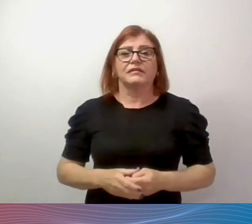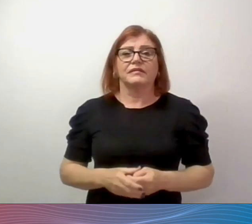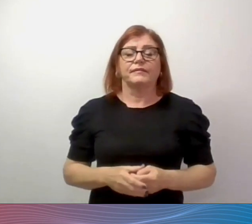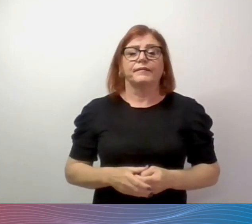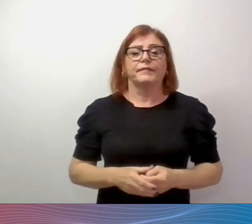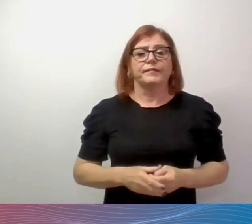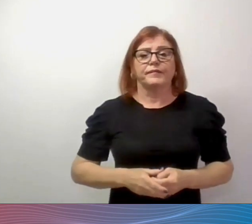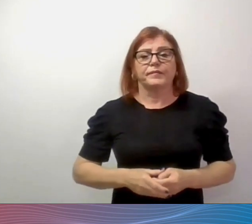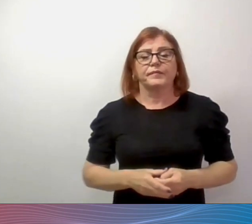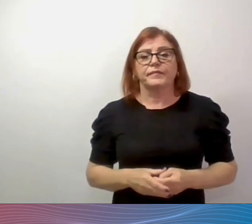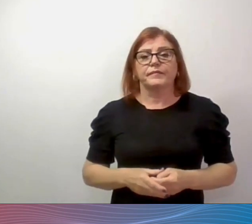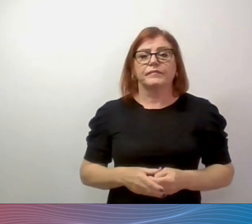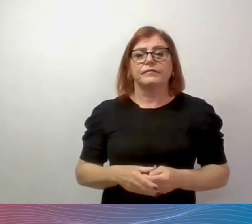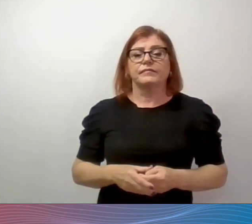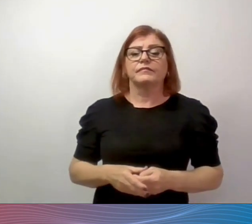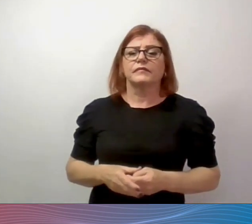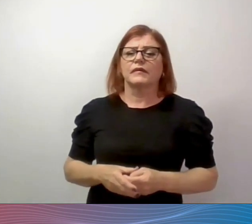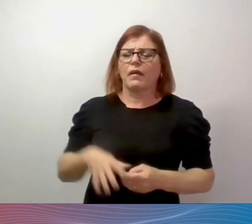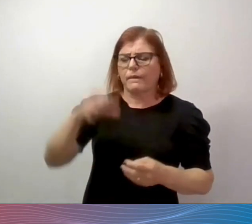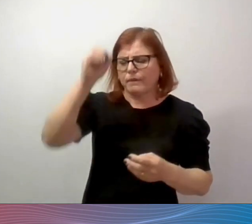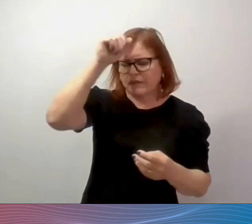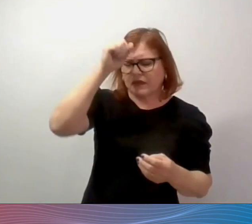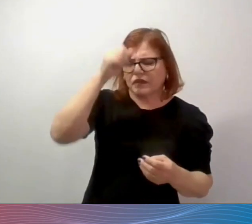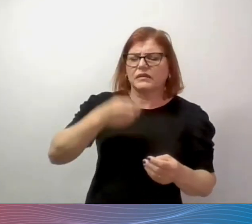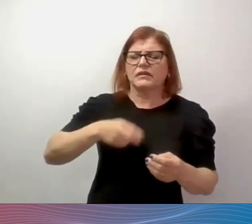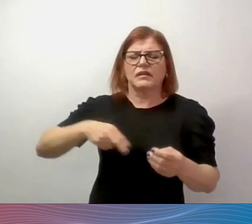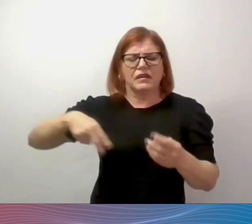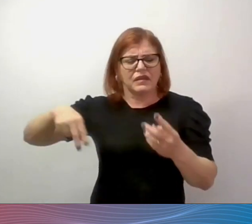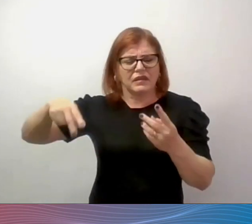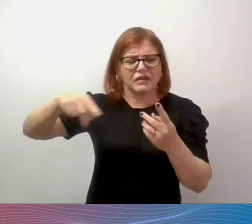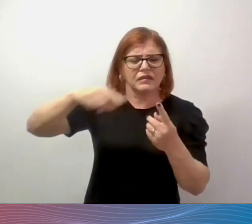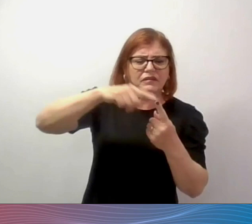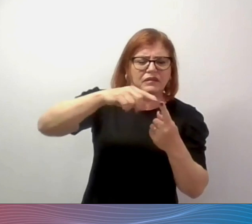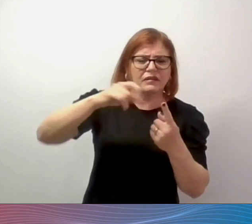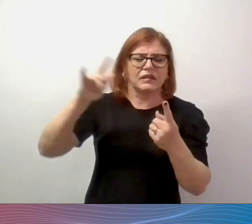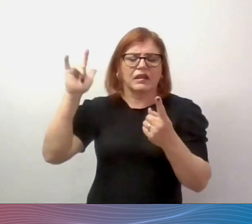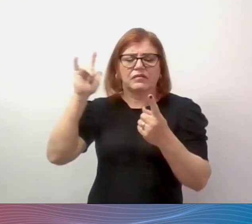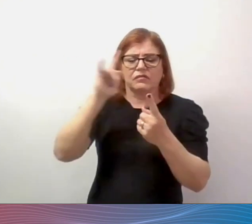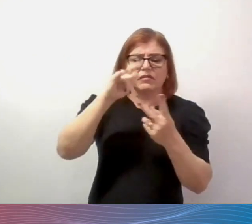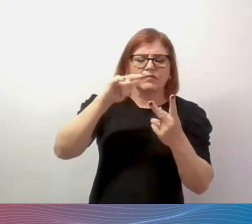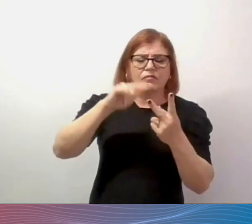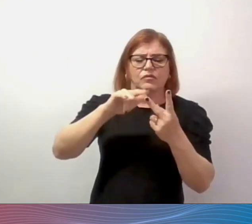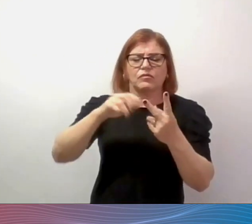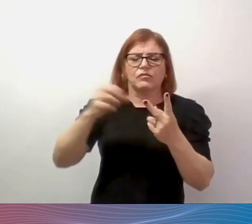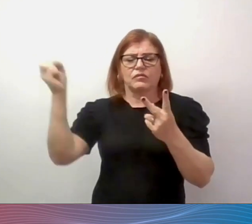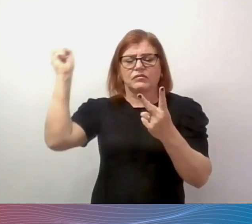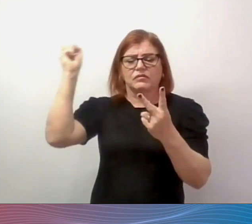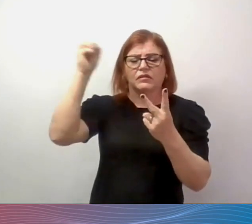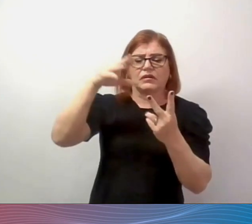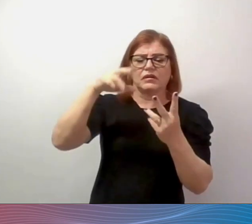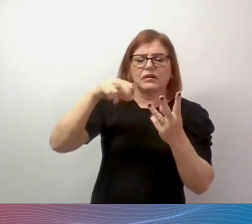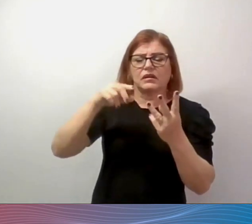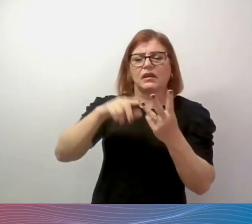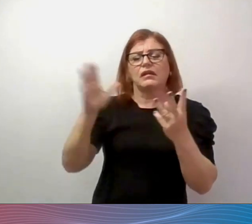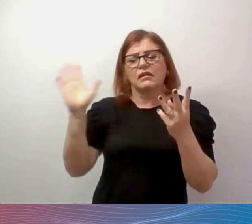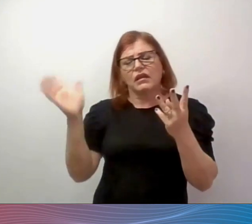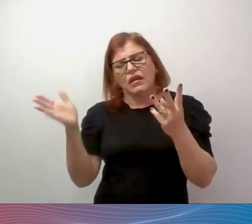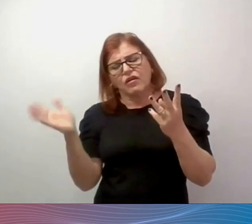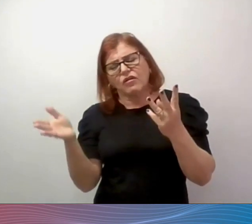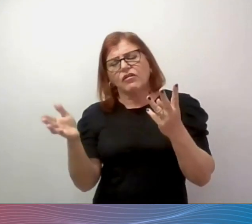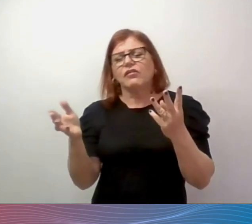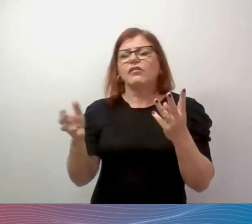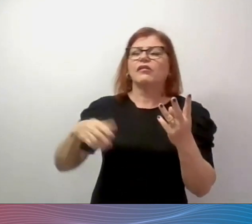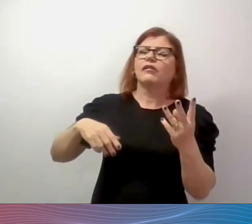separado, vamos aprender a andar na verdade. And then, as a separate item, let's learn to walk in truth. E agora, vamos aprender a andar